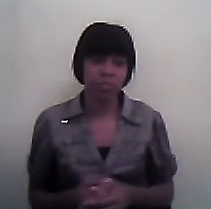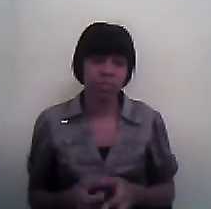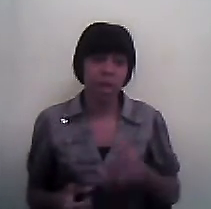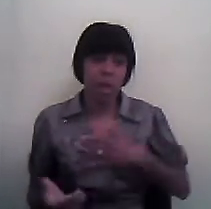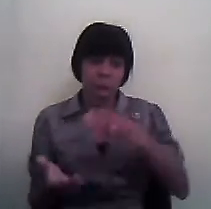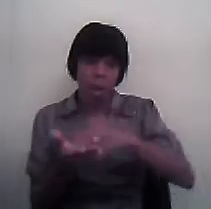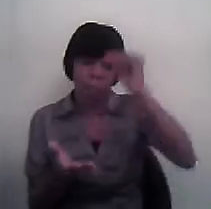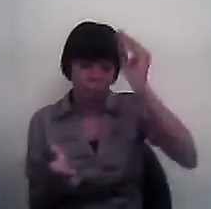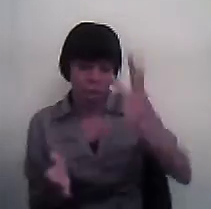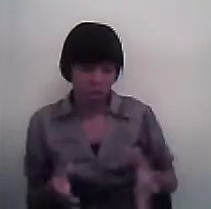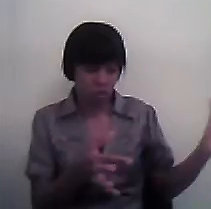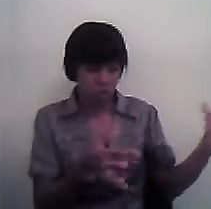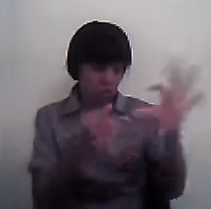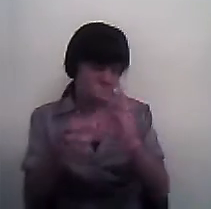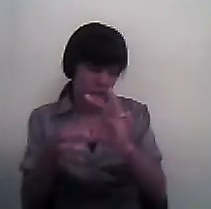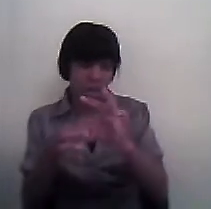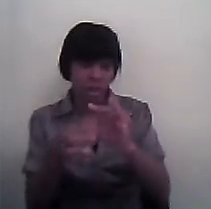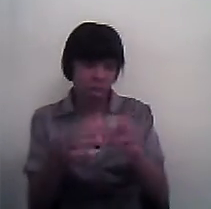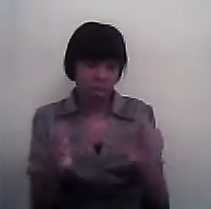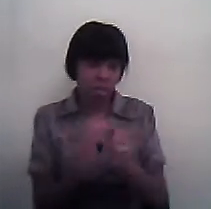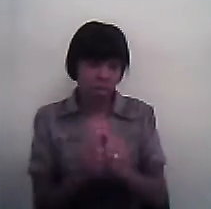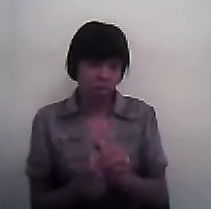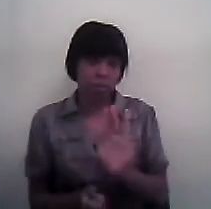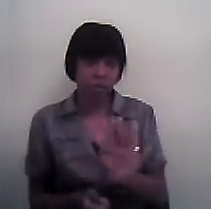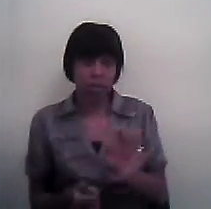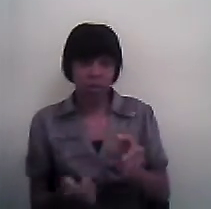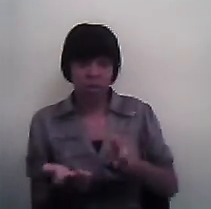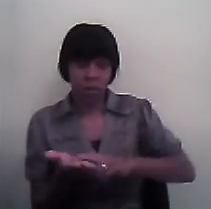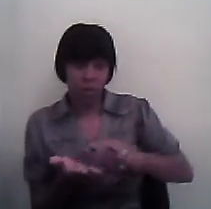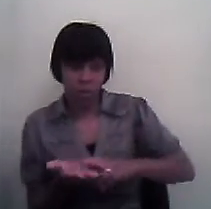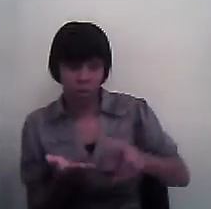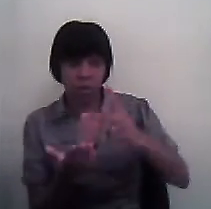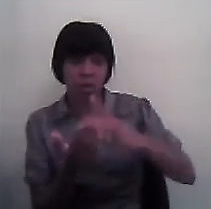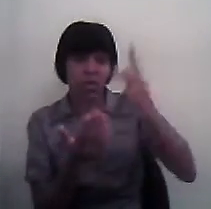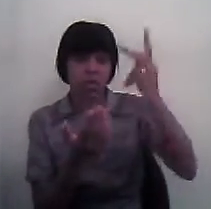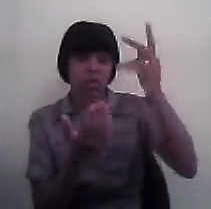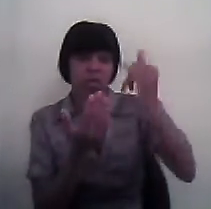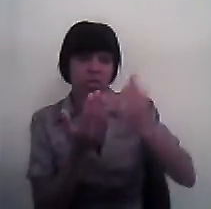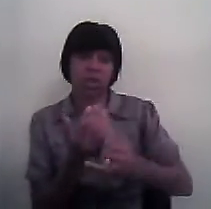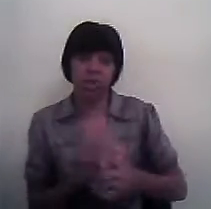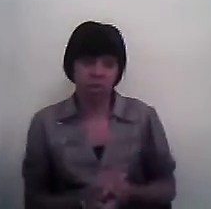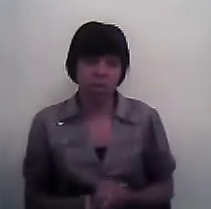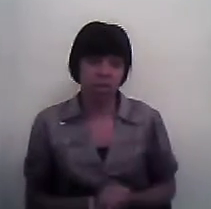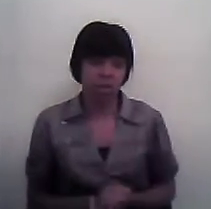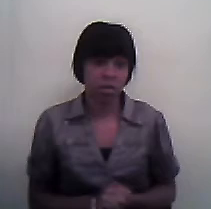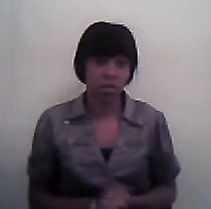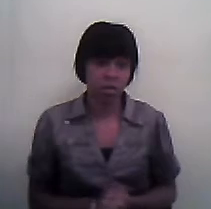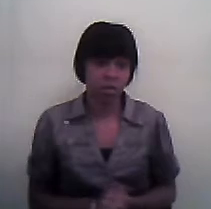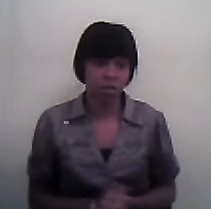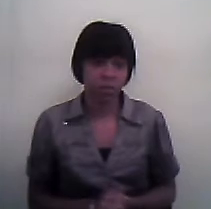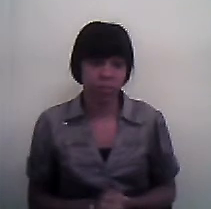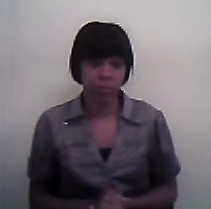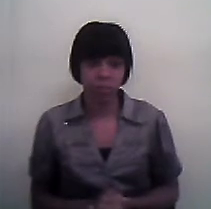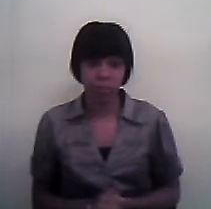So in that 3-week period after his lecture, we did all kinds of different research, reading and writing assignments, which